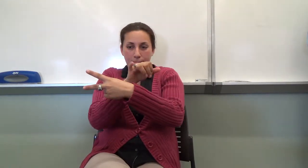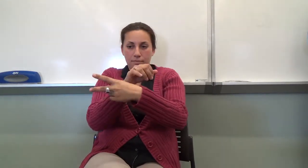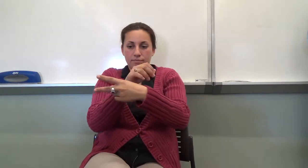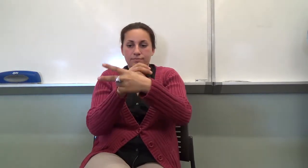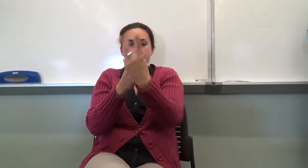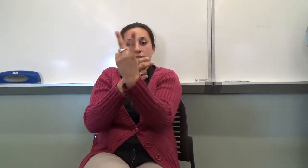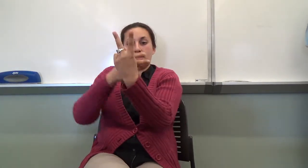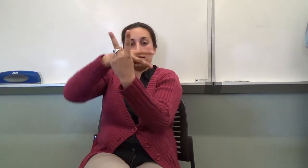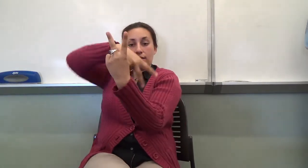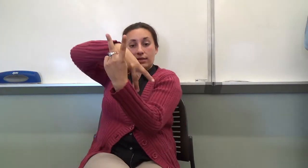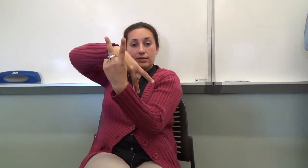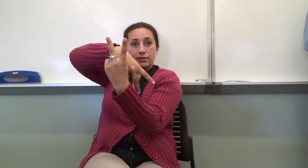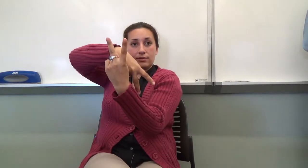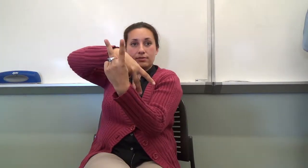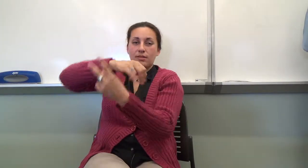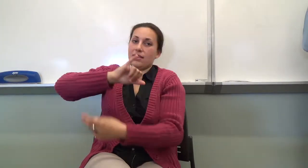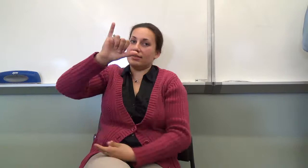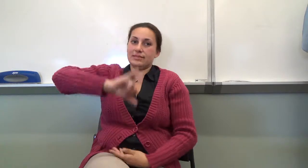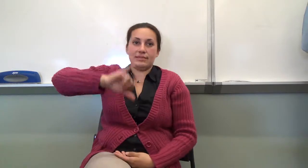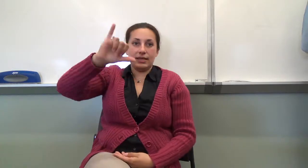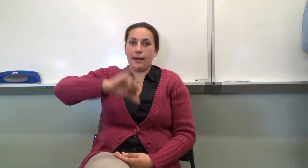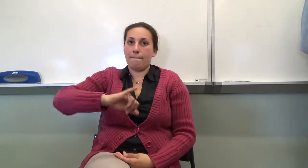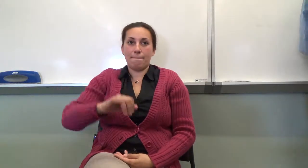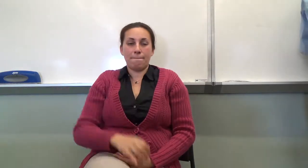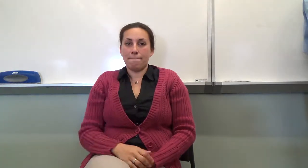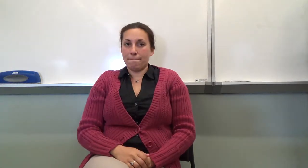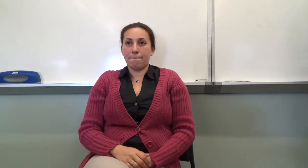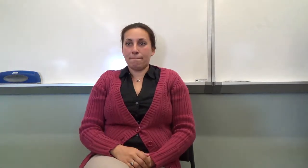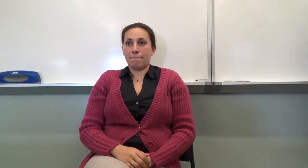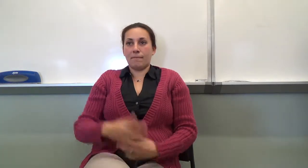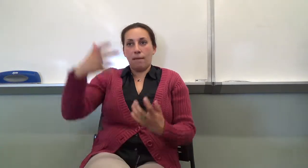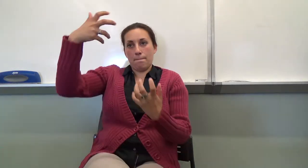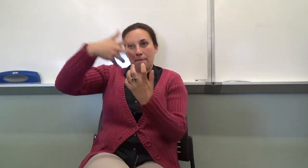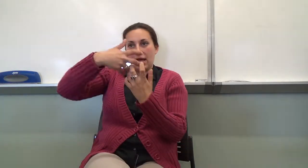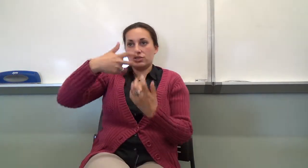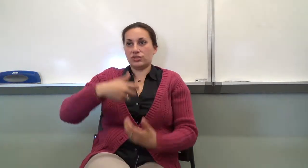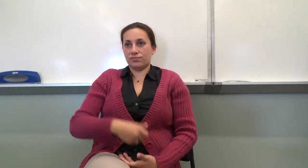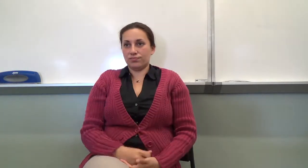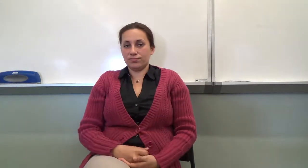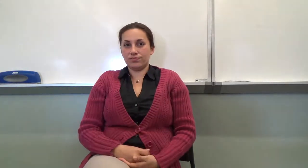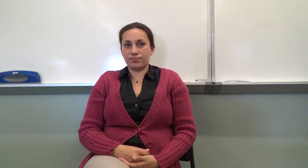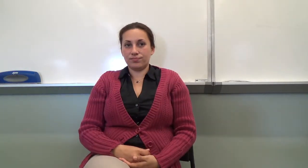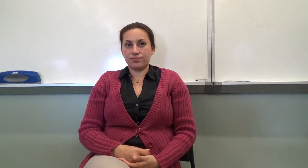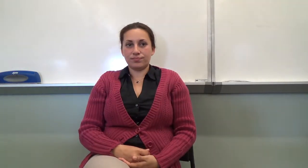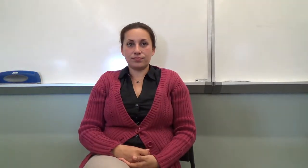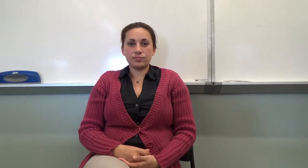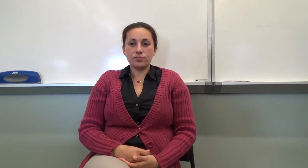angle, looks like it's about the same size as this one over here. So, in other words, vertical angles are always equal.